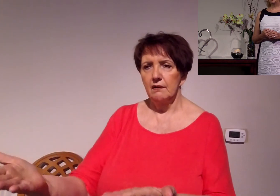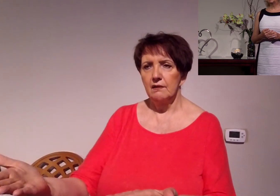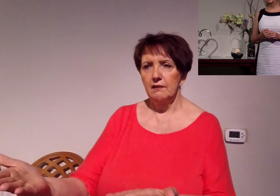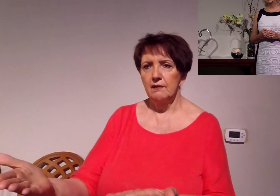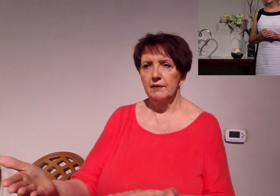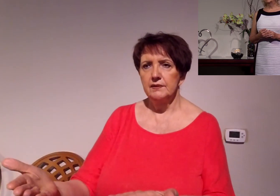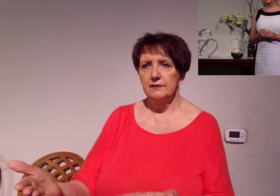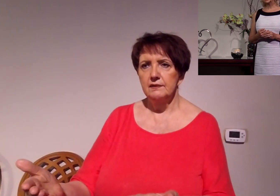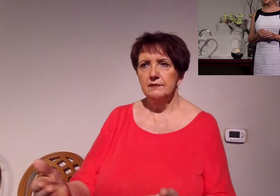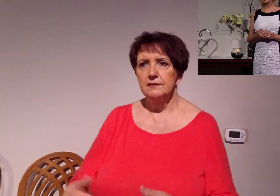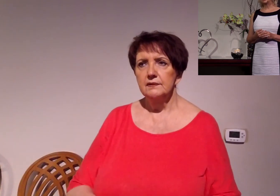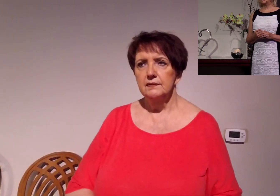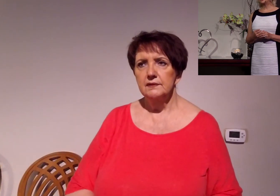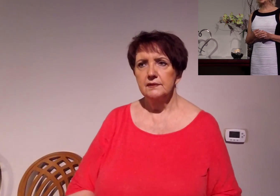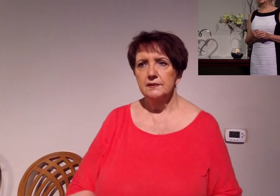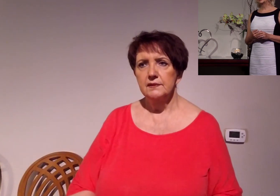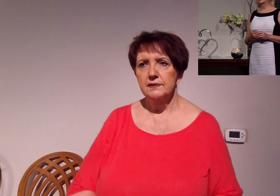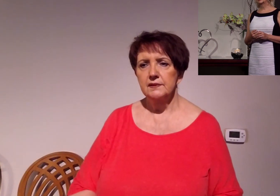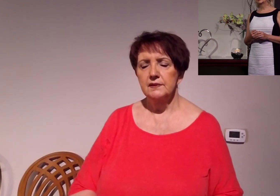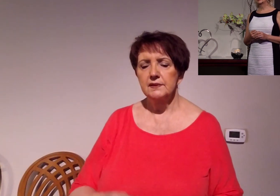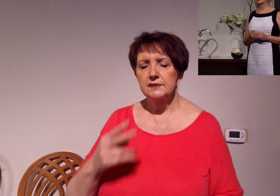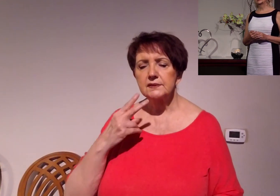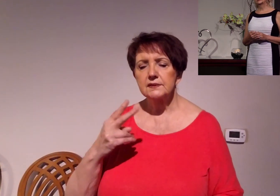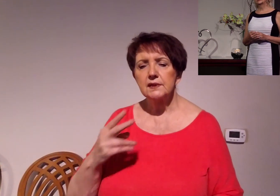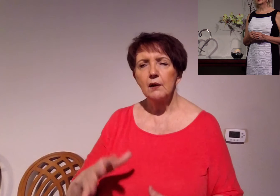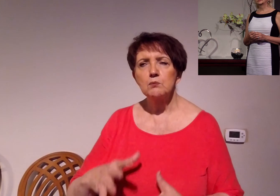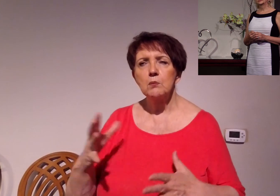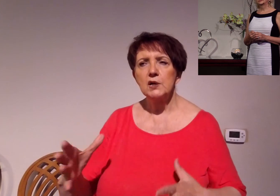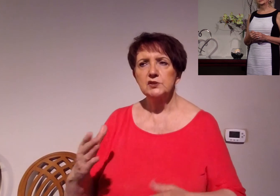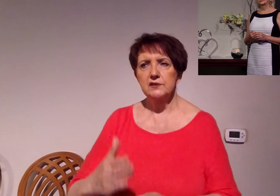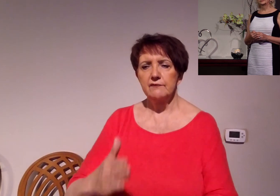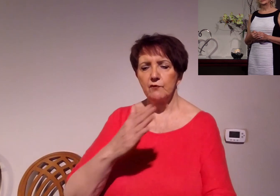See how much they grow,